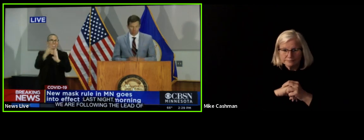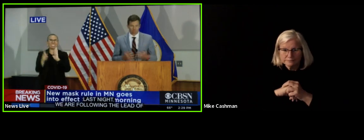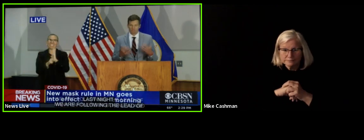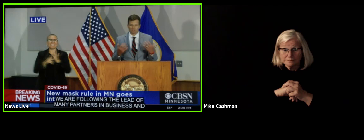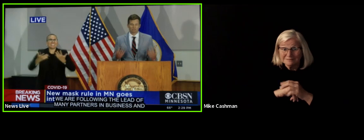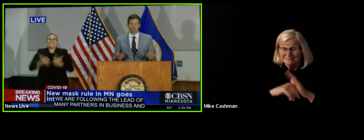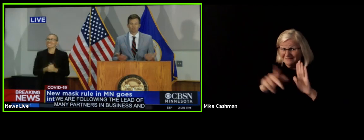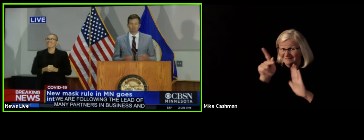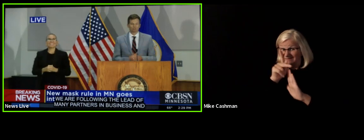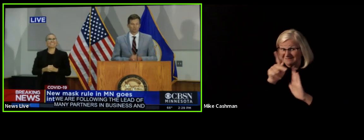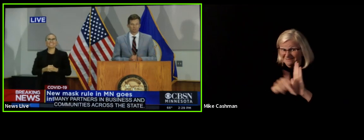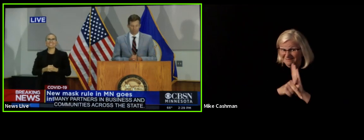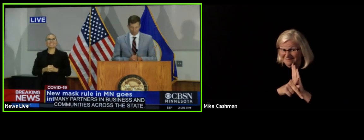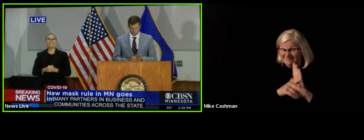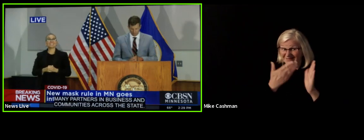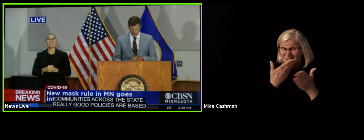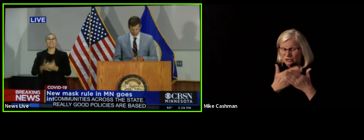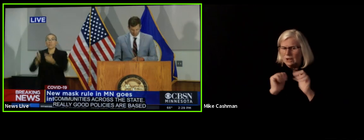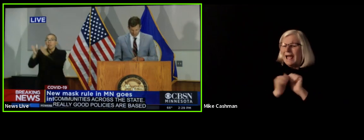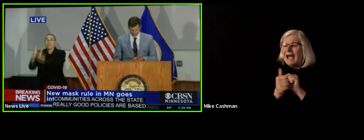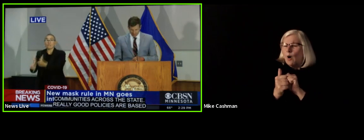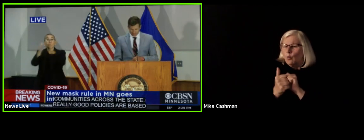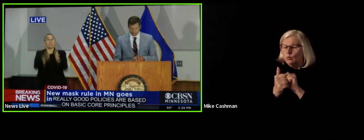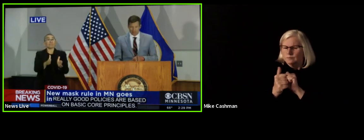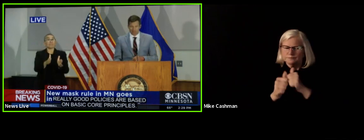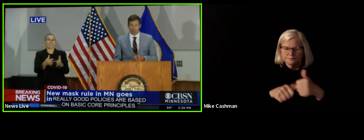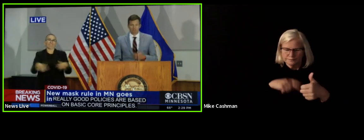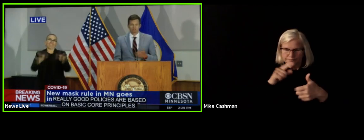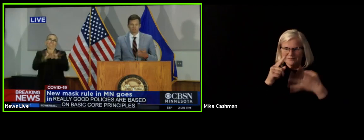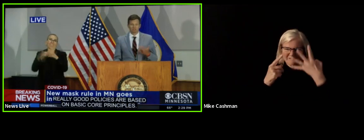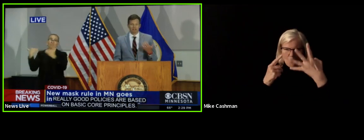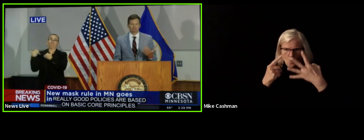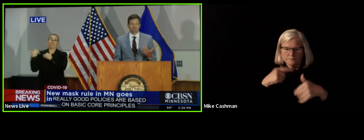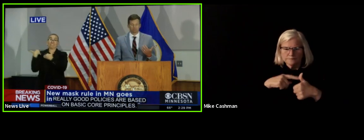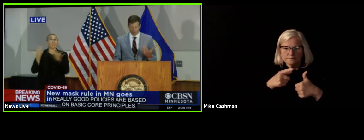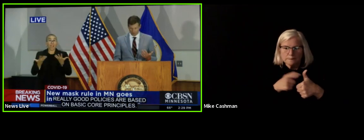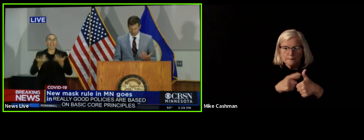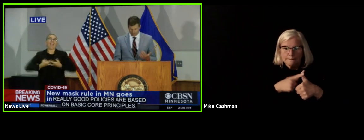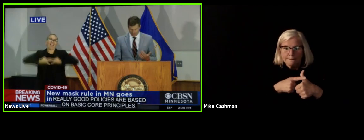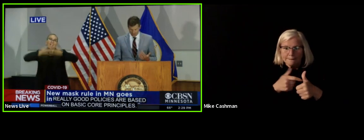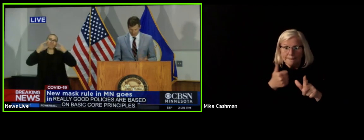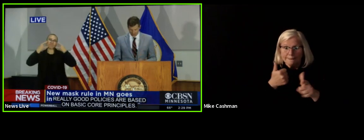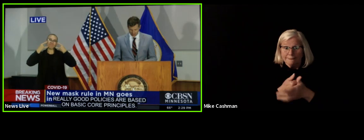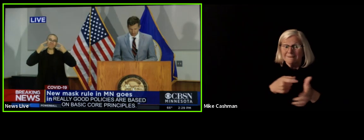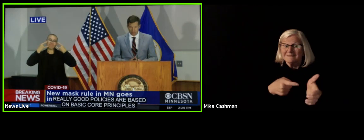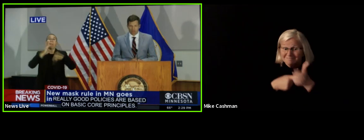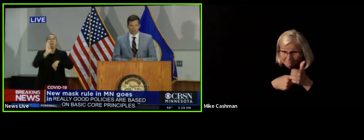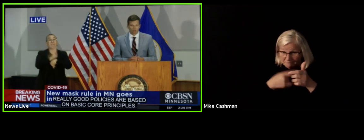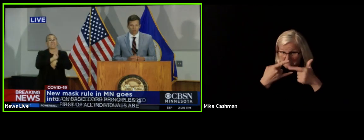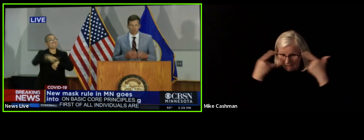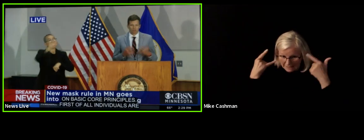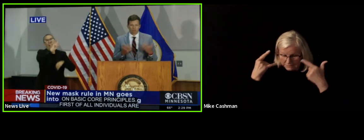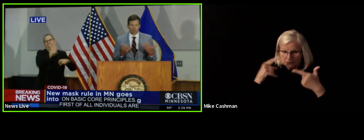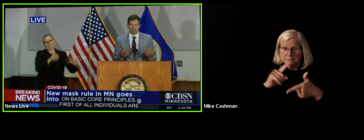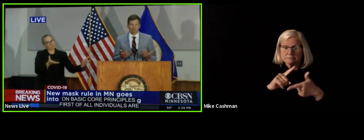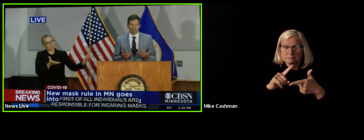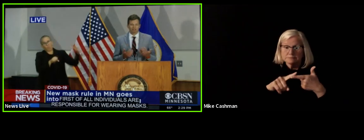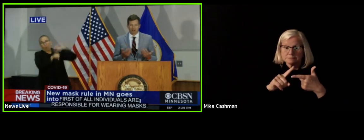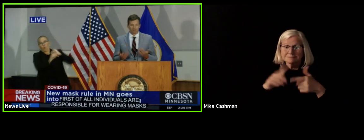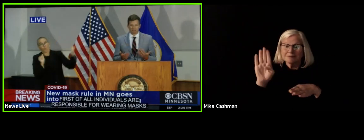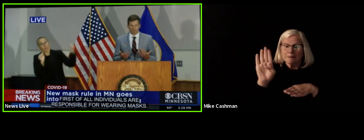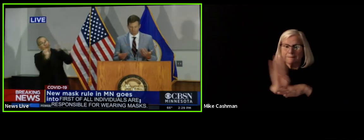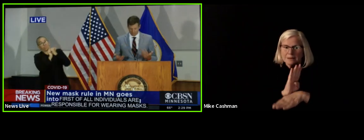all, individuals are responsible for wearing masks. Second, businesses have to be a partner in that effort. Third, there's some really basic